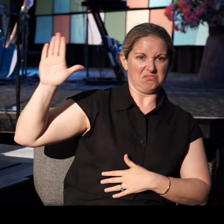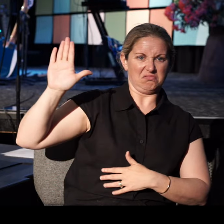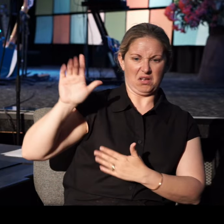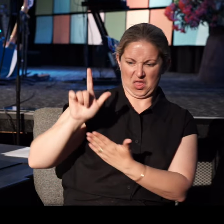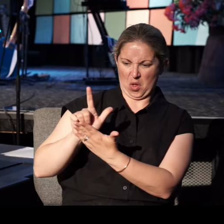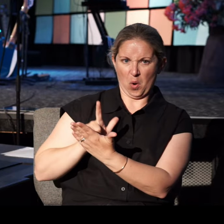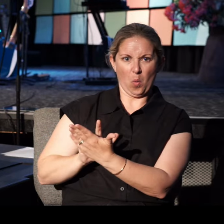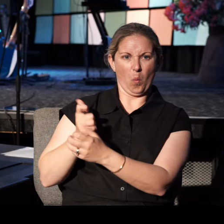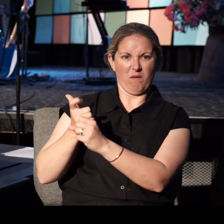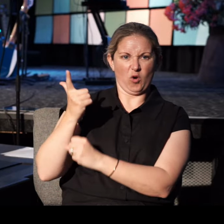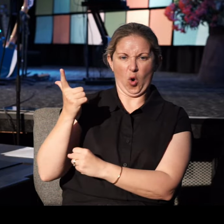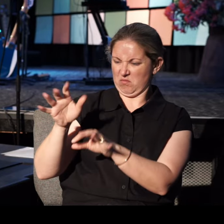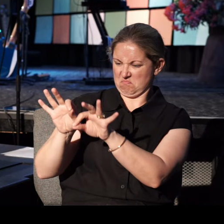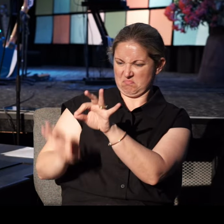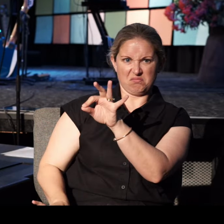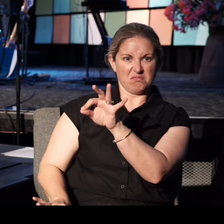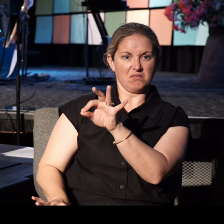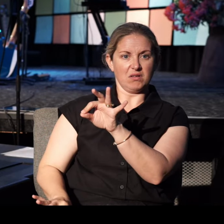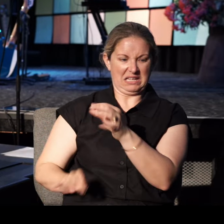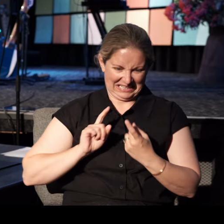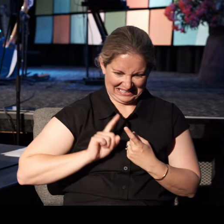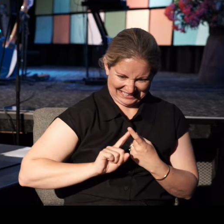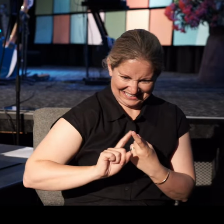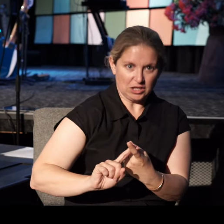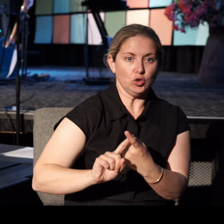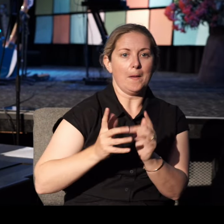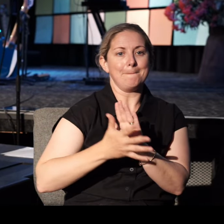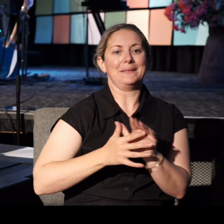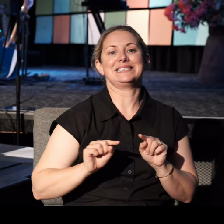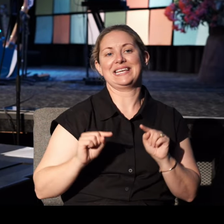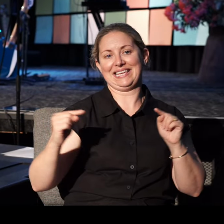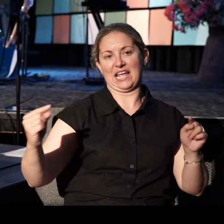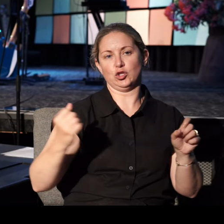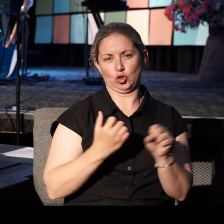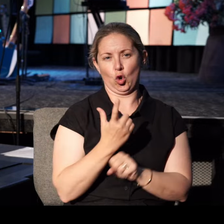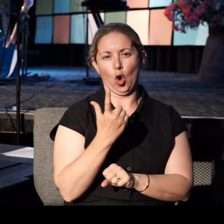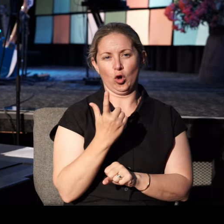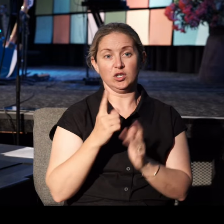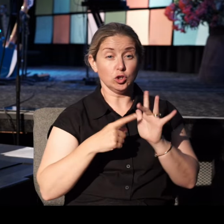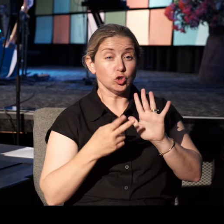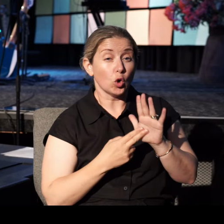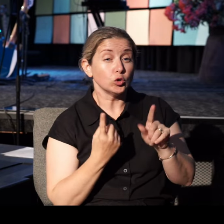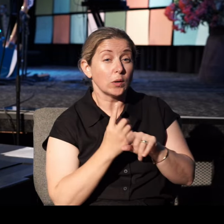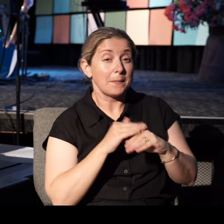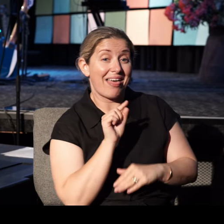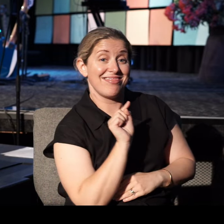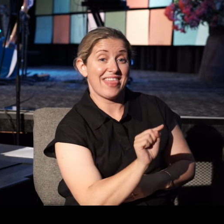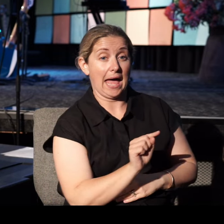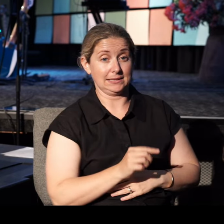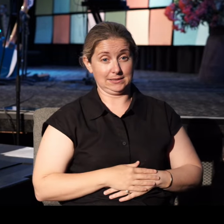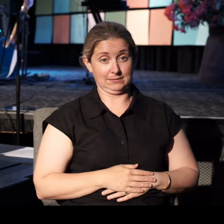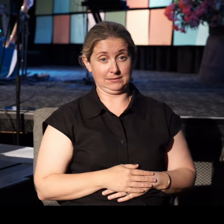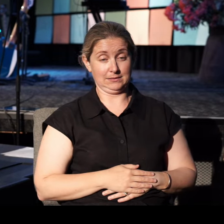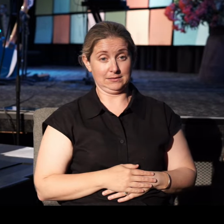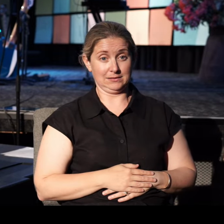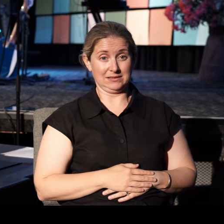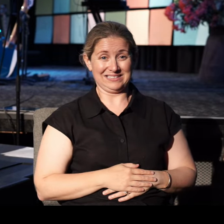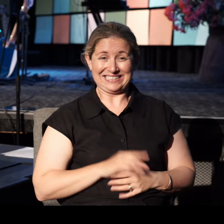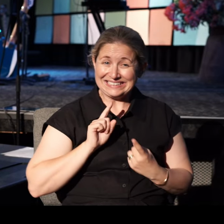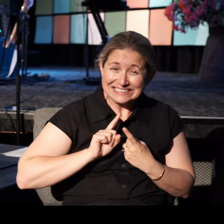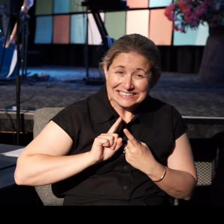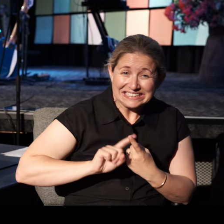about. No one born of God dwells in lawlessness, dwells in rebellion to